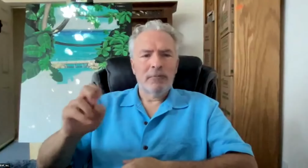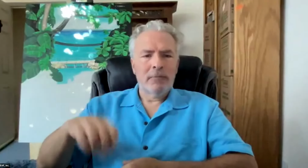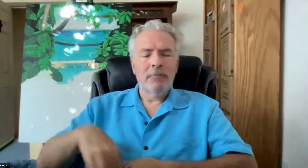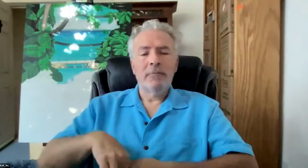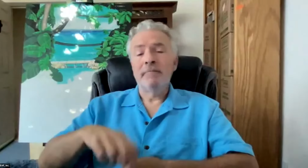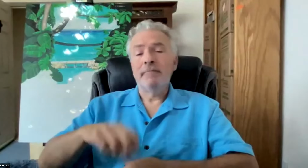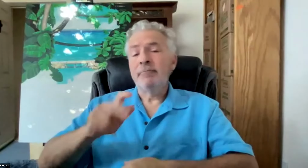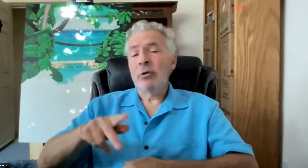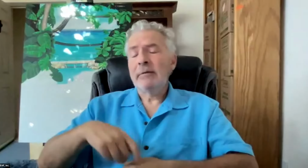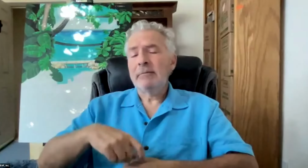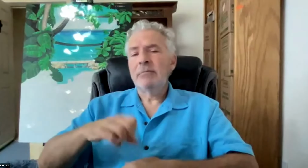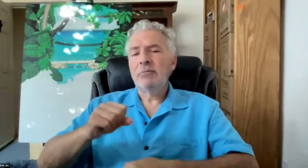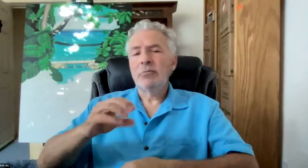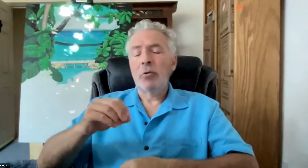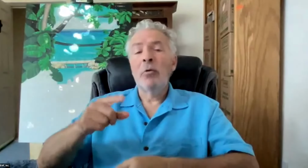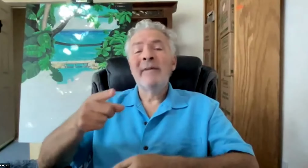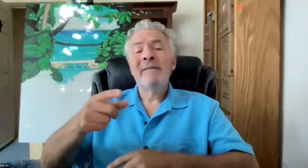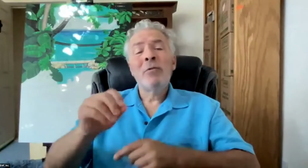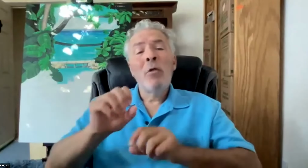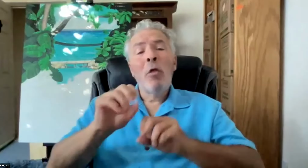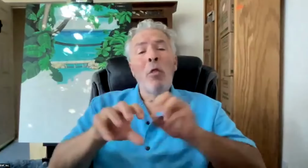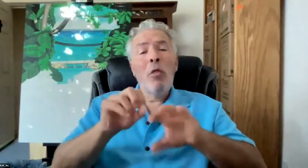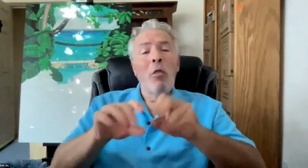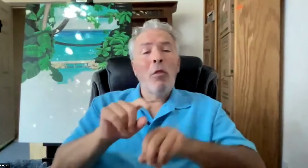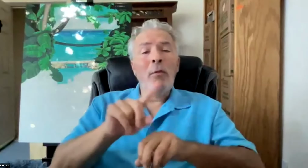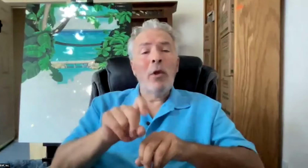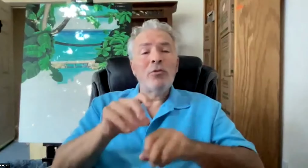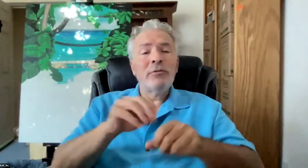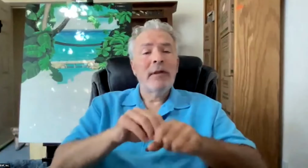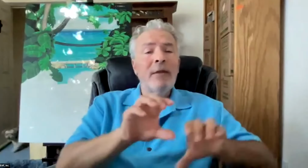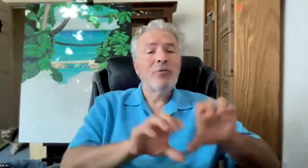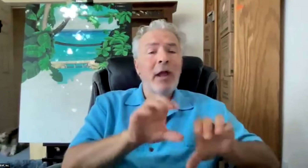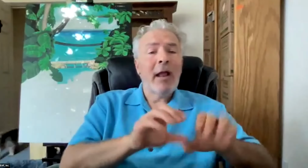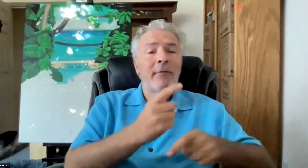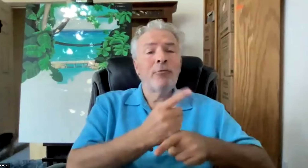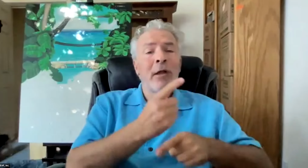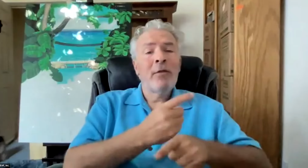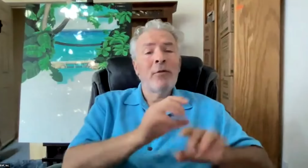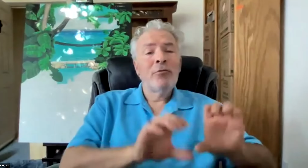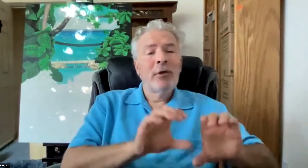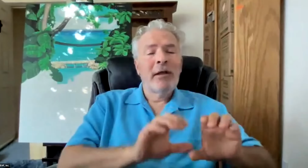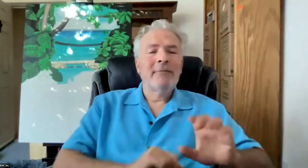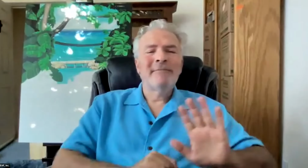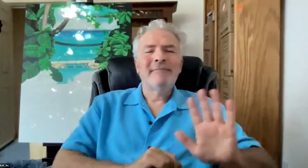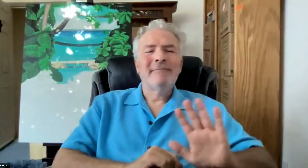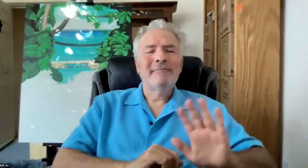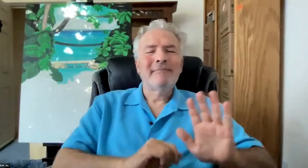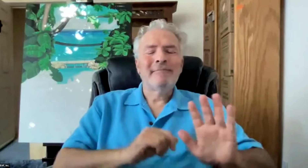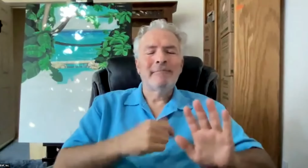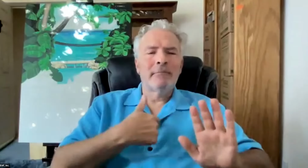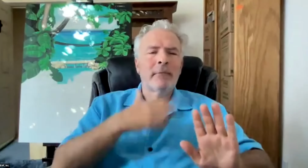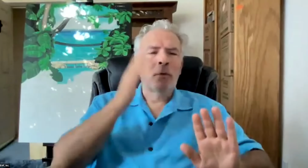to the presenter, Nancy Rourke. And if you throw questions in the chat,